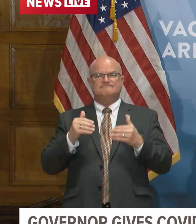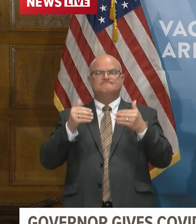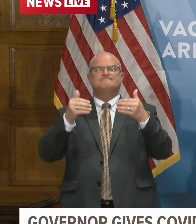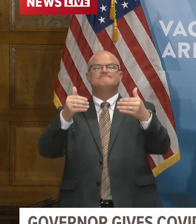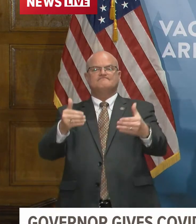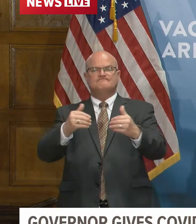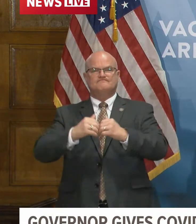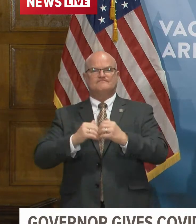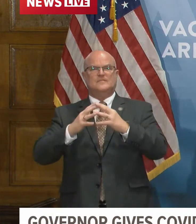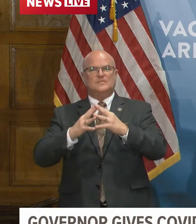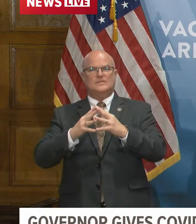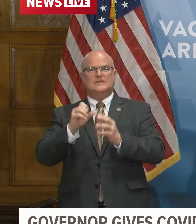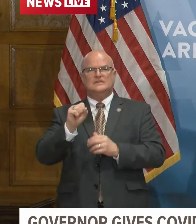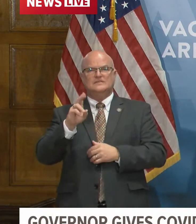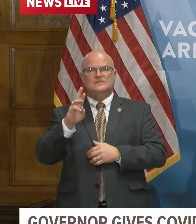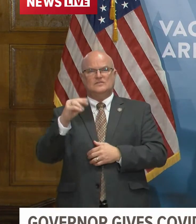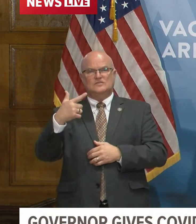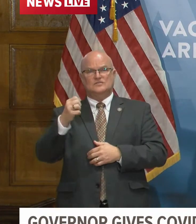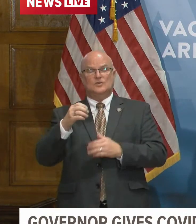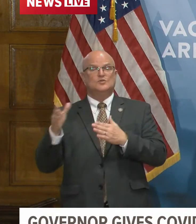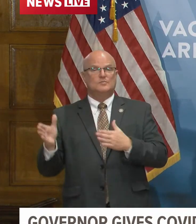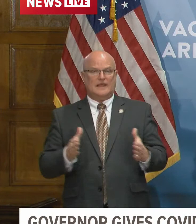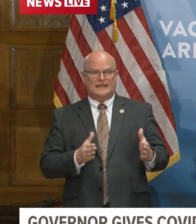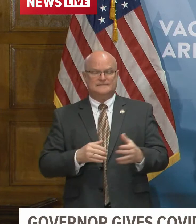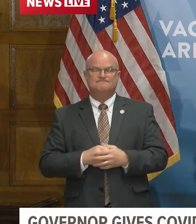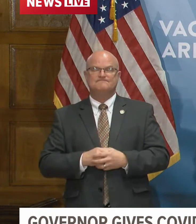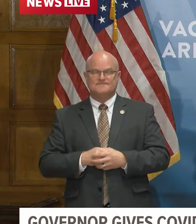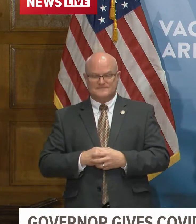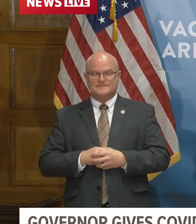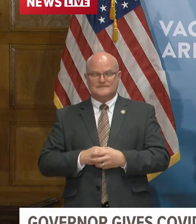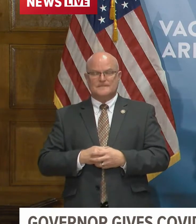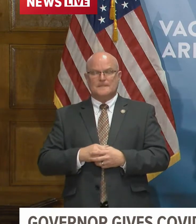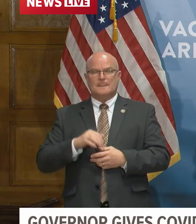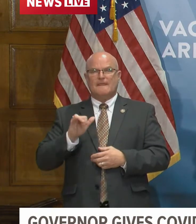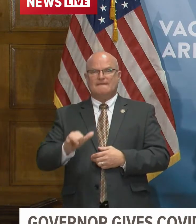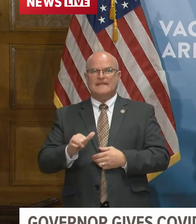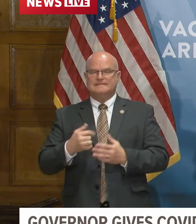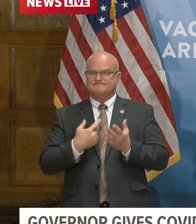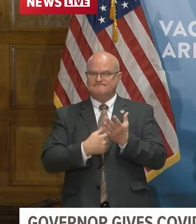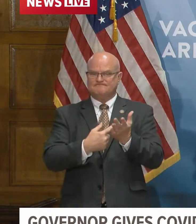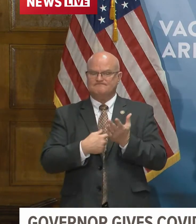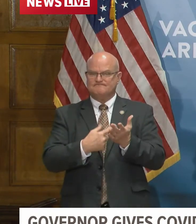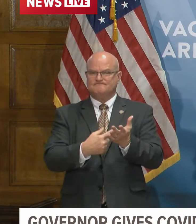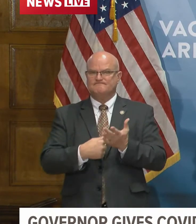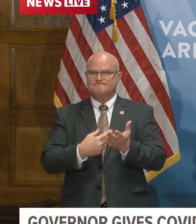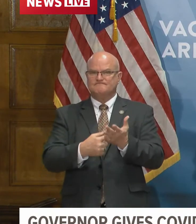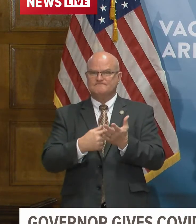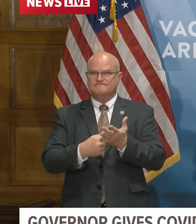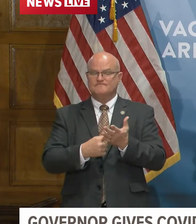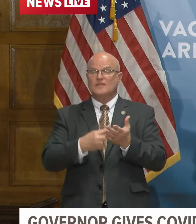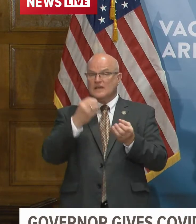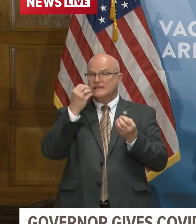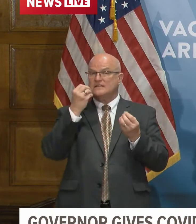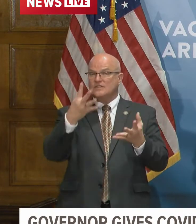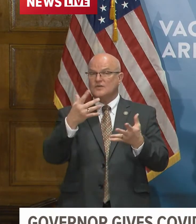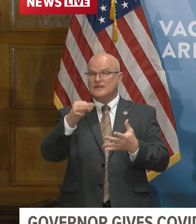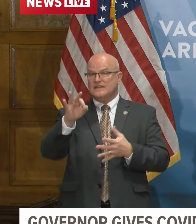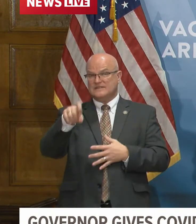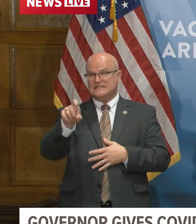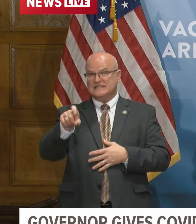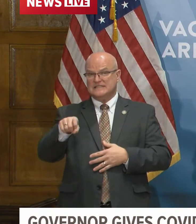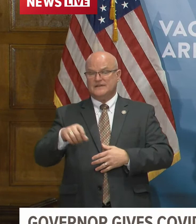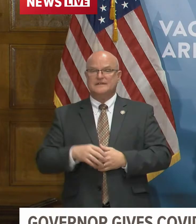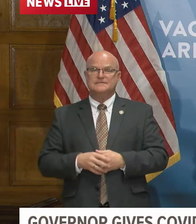of implementing the surge plan. So that is under development, and we'll keep you posted if that is